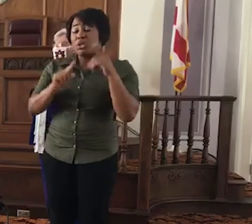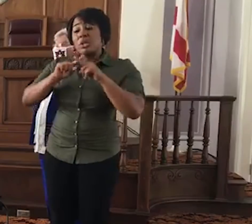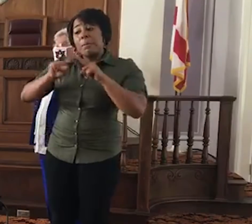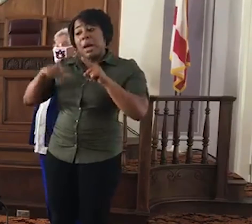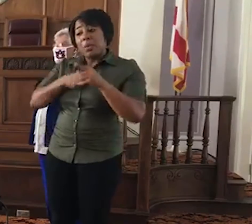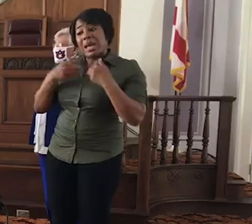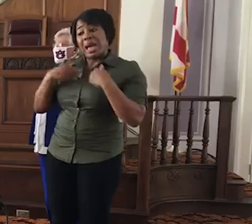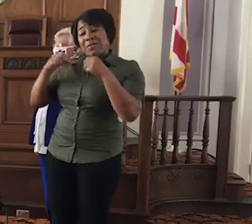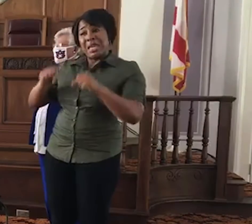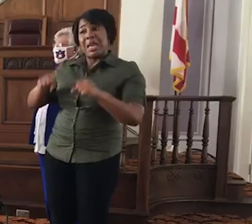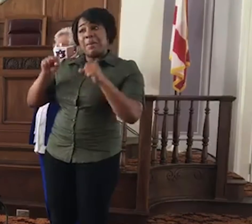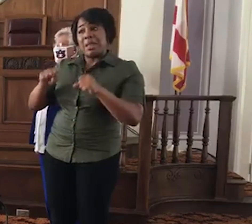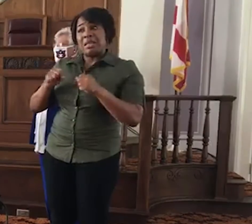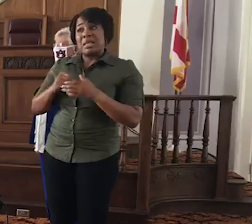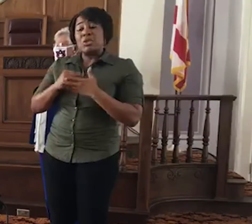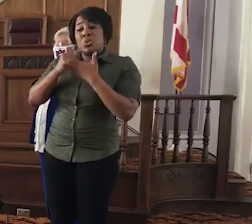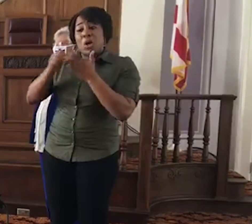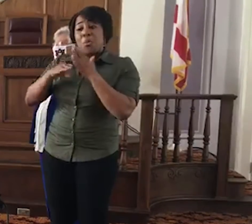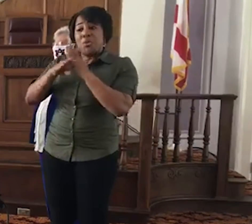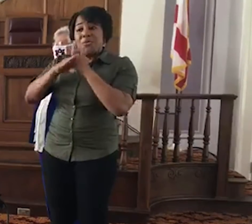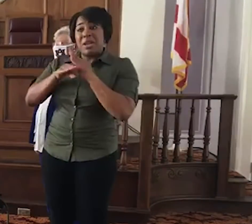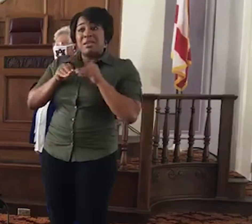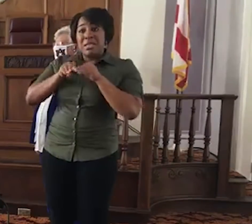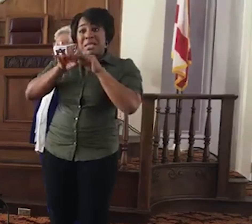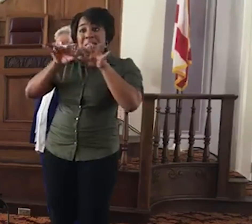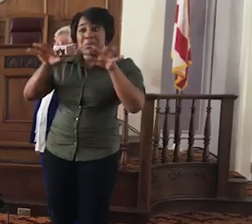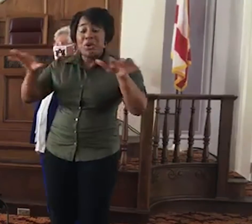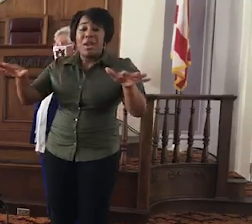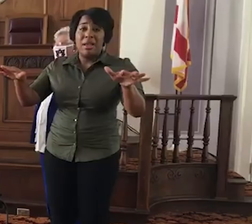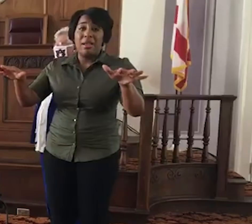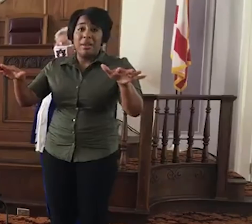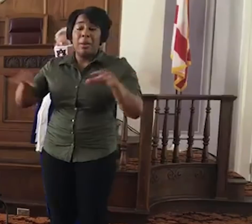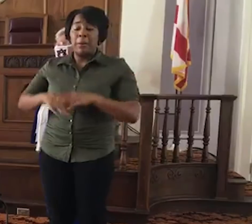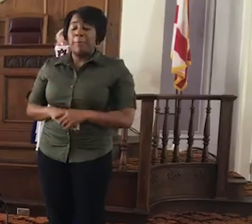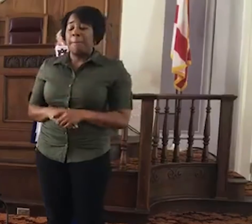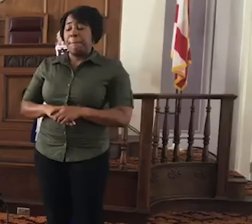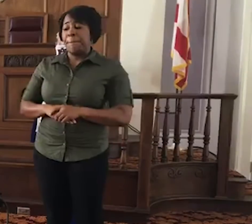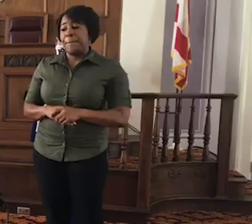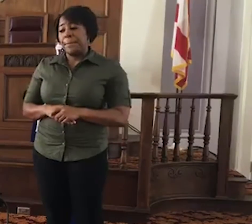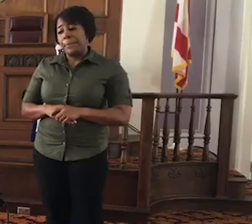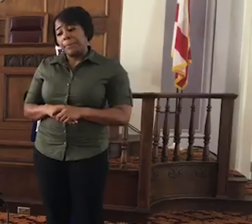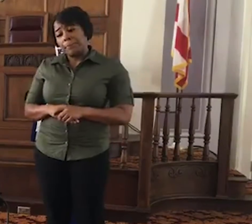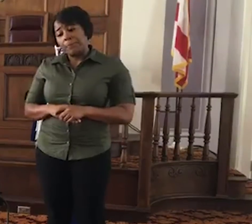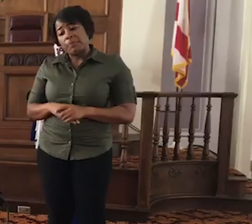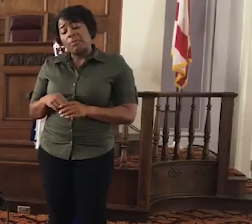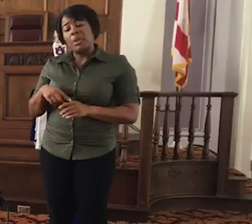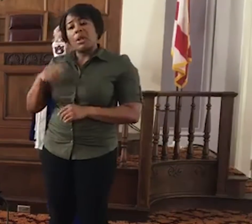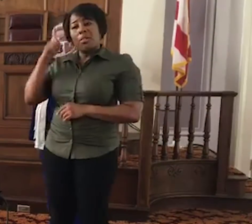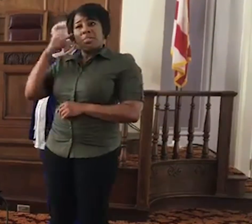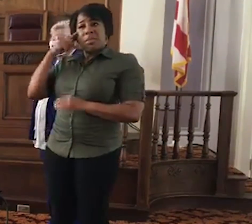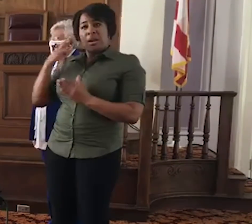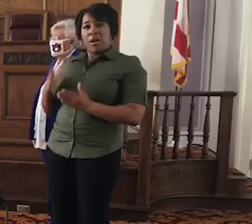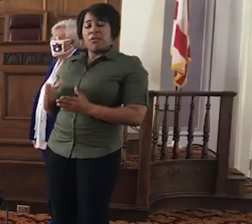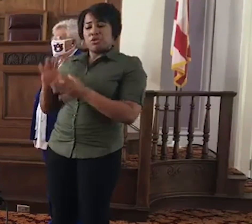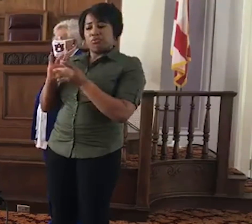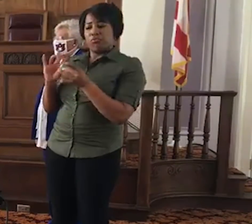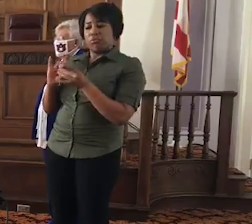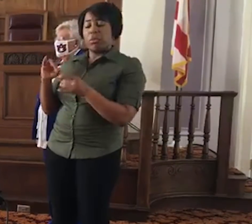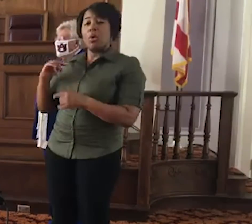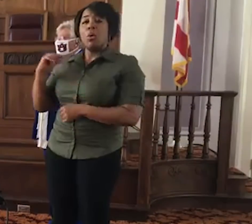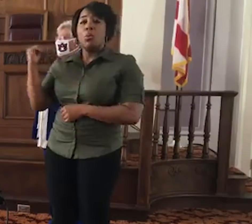try to keep person-to-person spread from occurring. I do want to echo what the governor said. We all have a